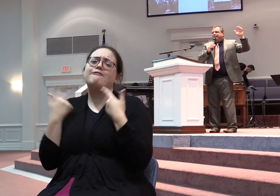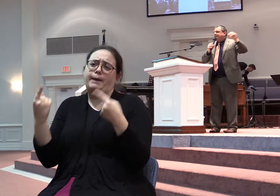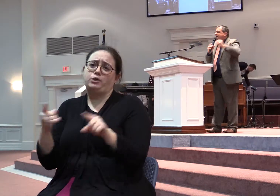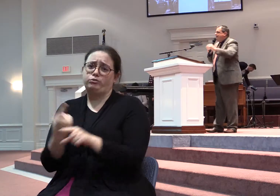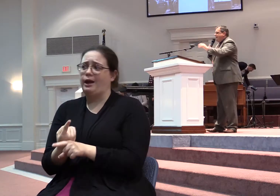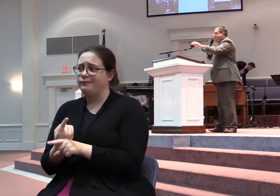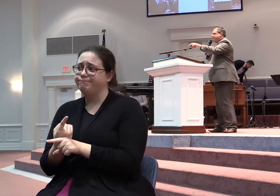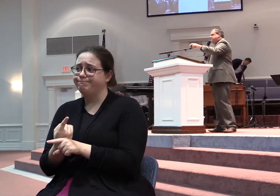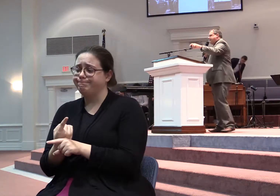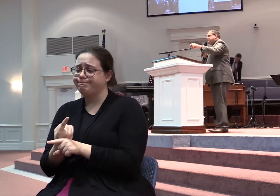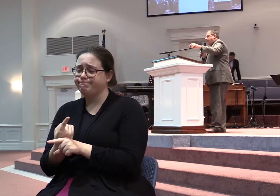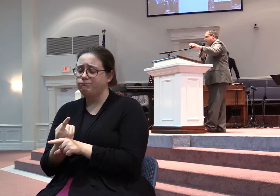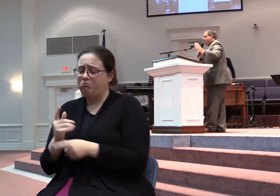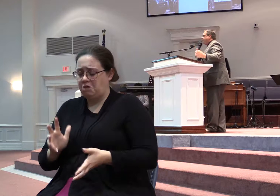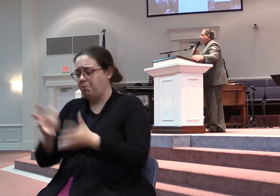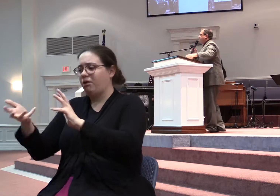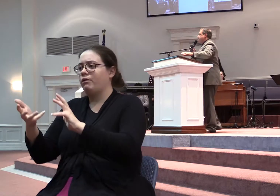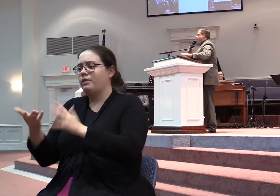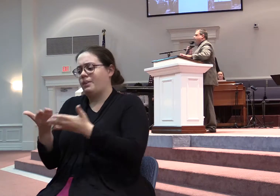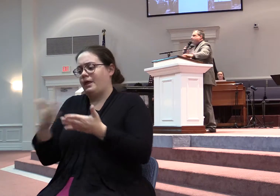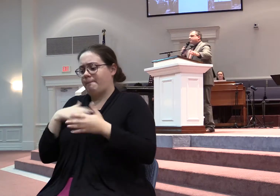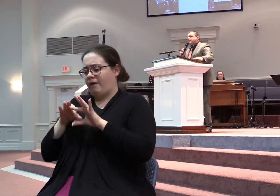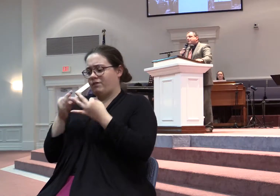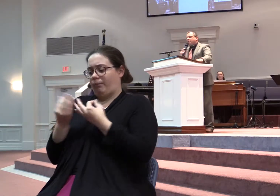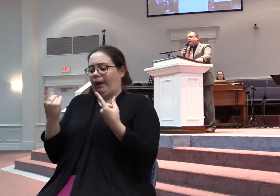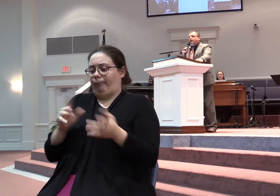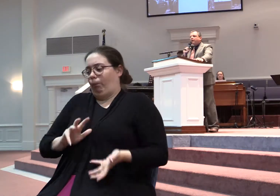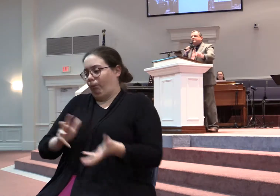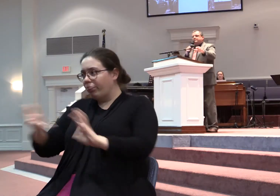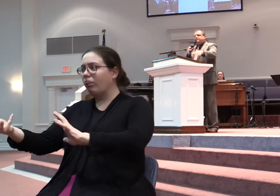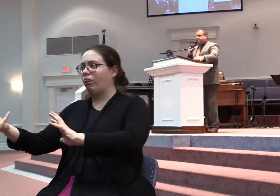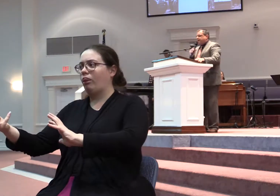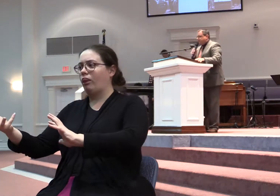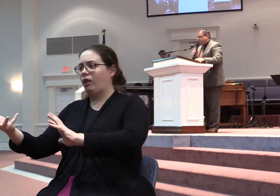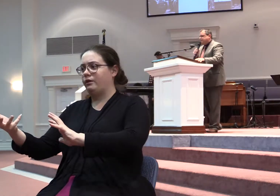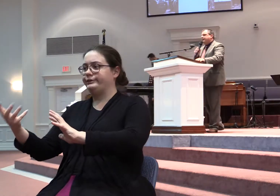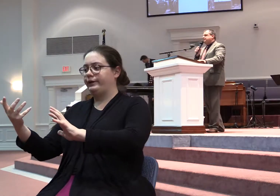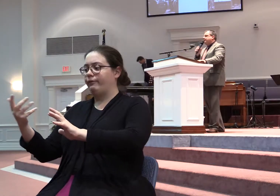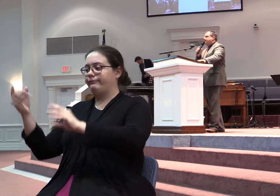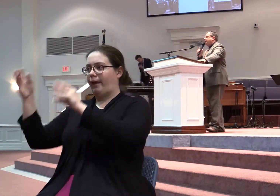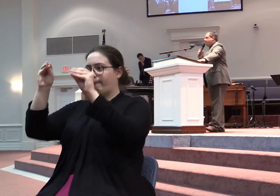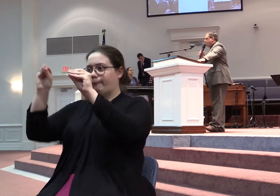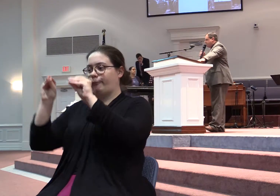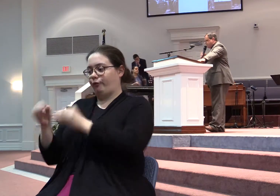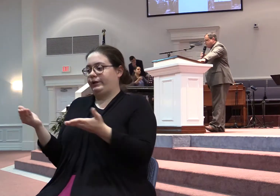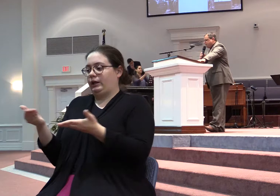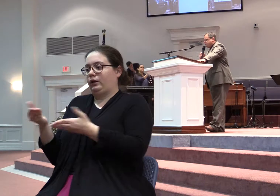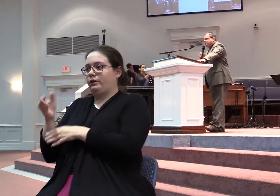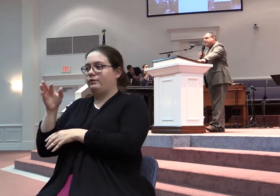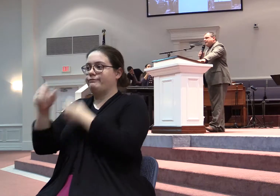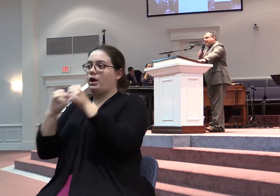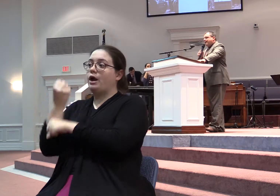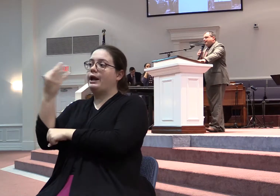Yeah. Amen. And things happened in my family. It was brought me from where I was to this great church in 1989. I moved to this